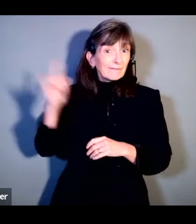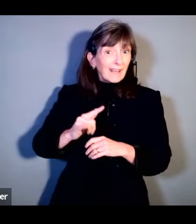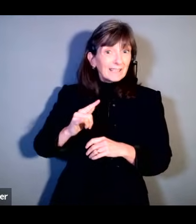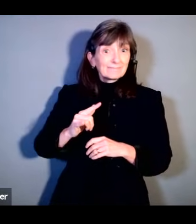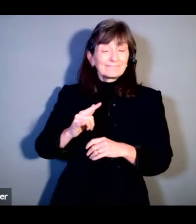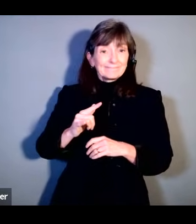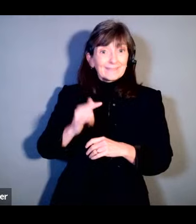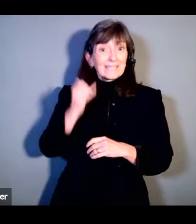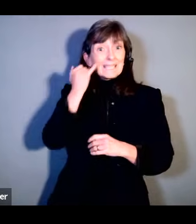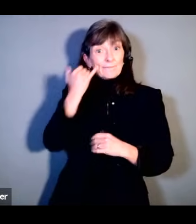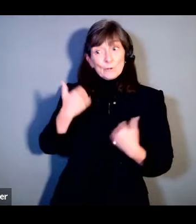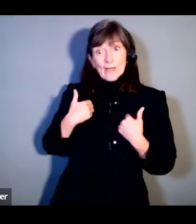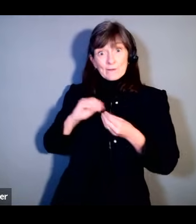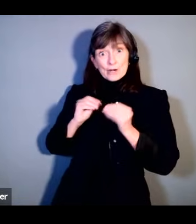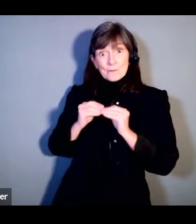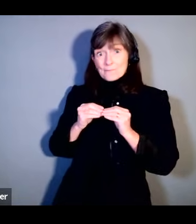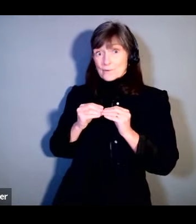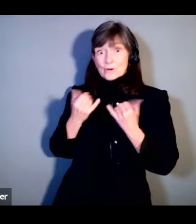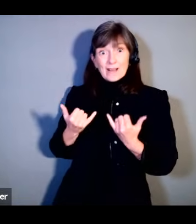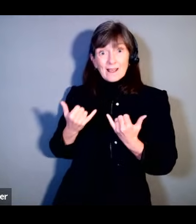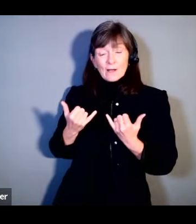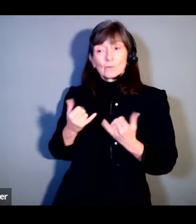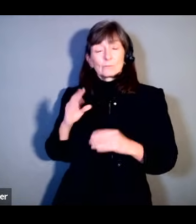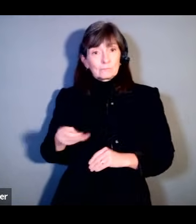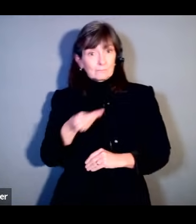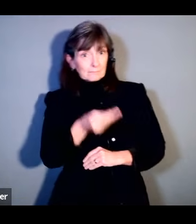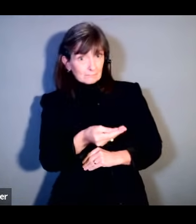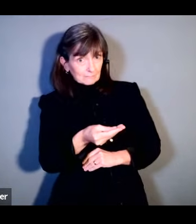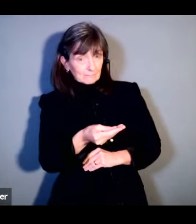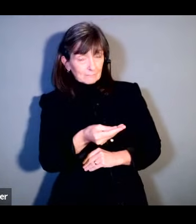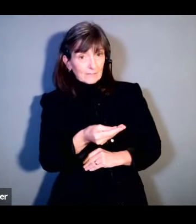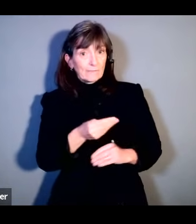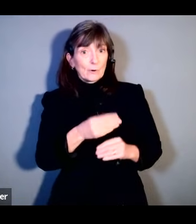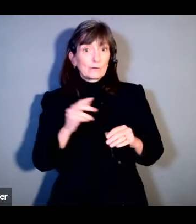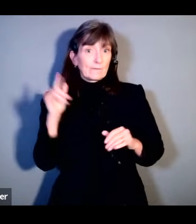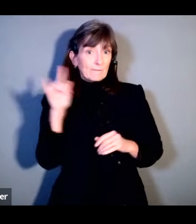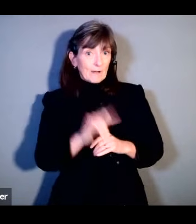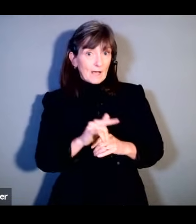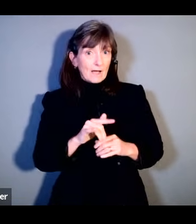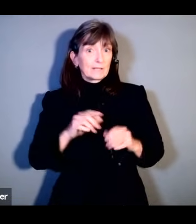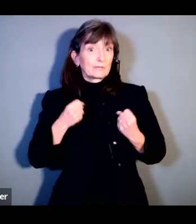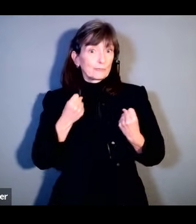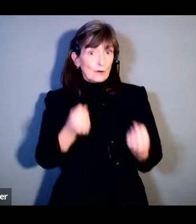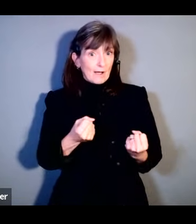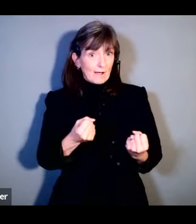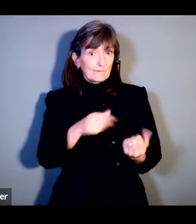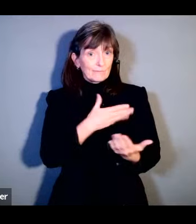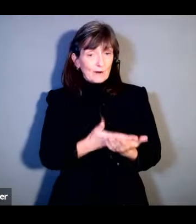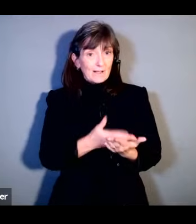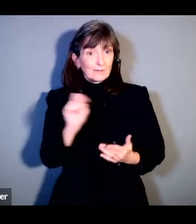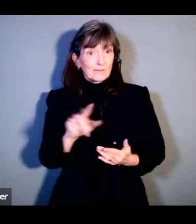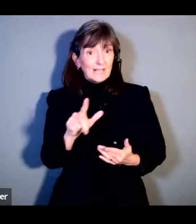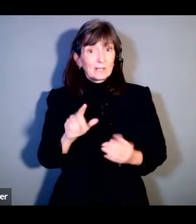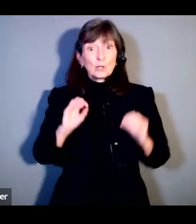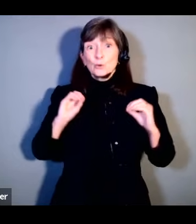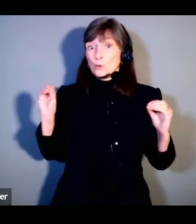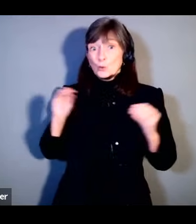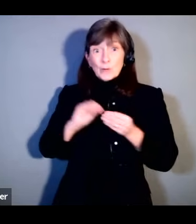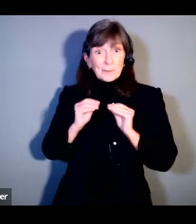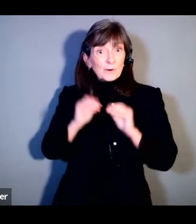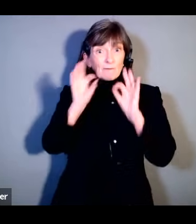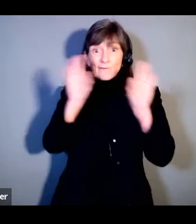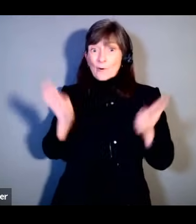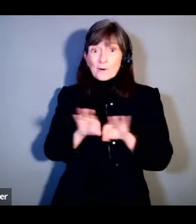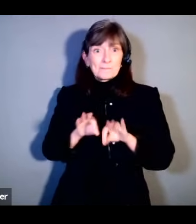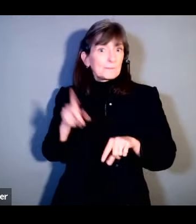can provide that number to border officials at their point of entry into the province. And travelers without a reference number can complete